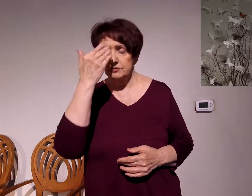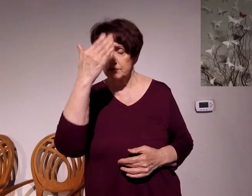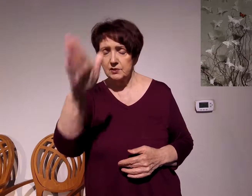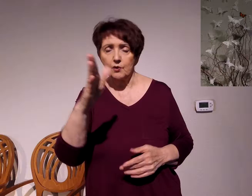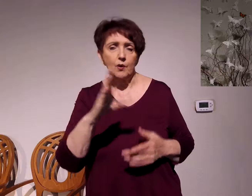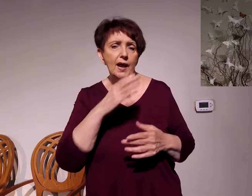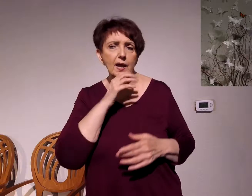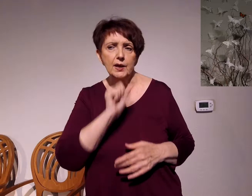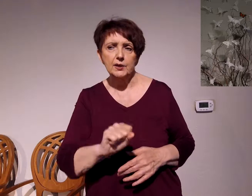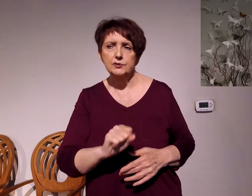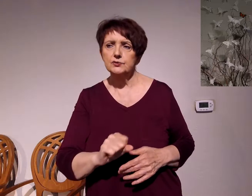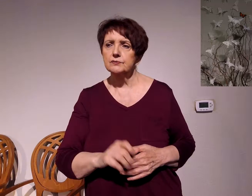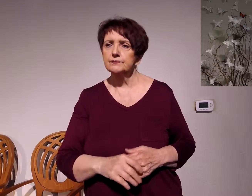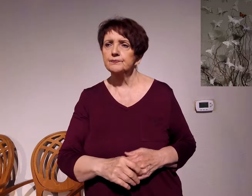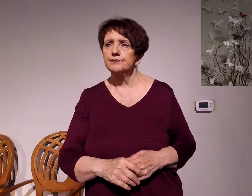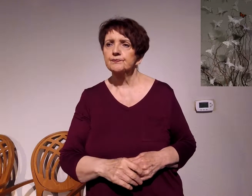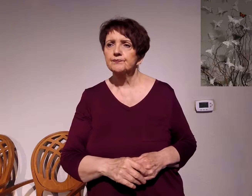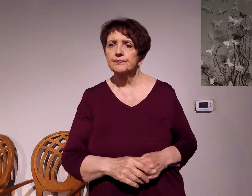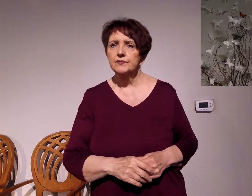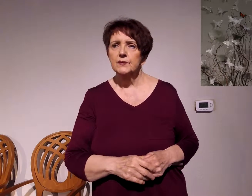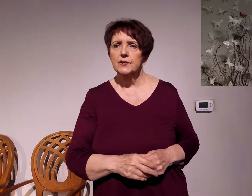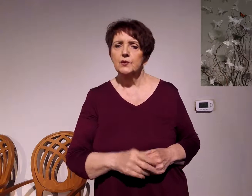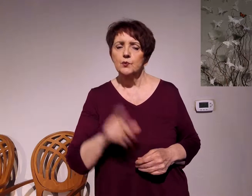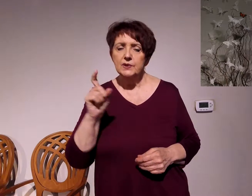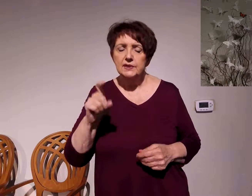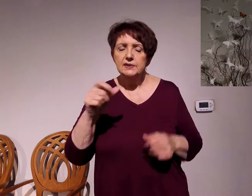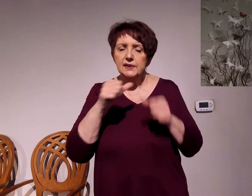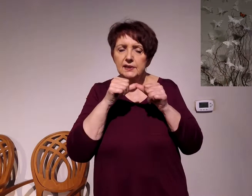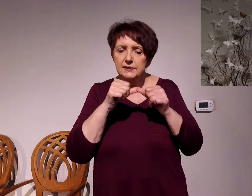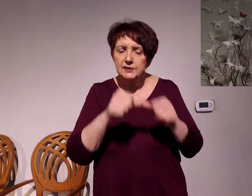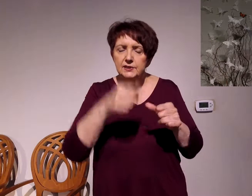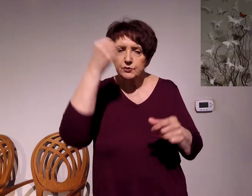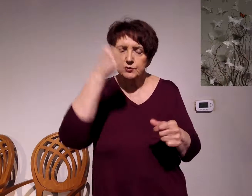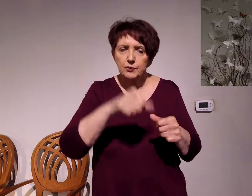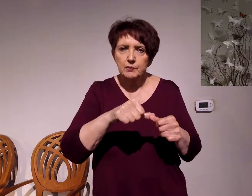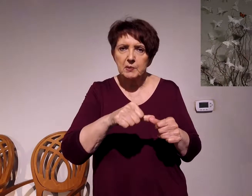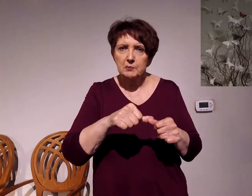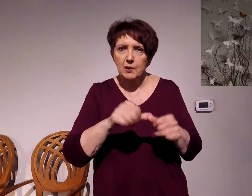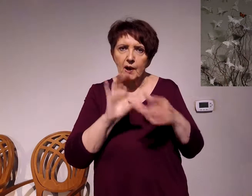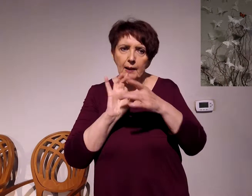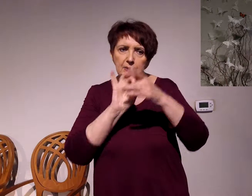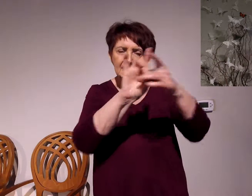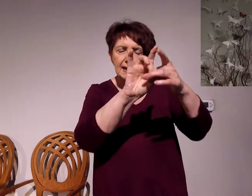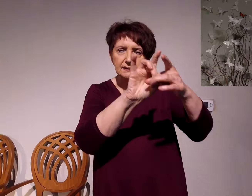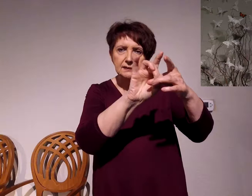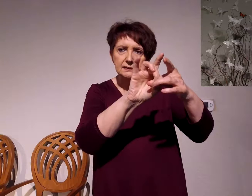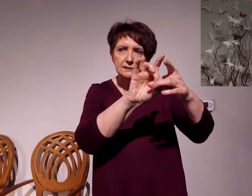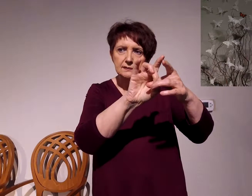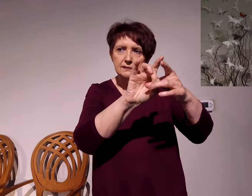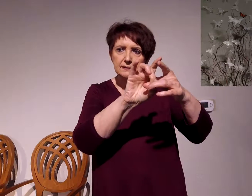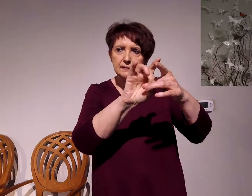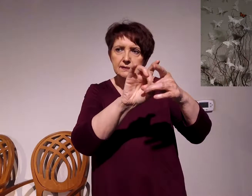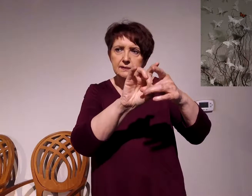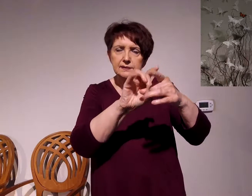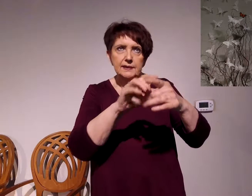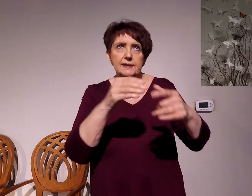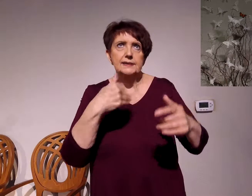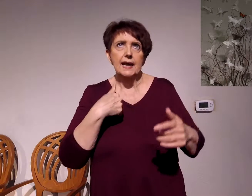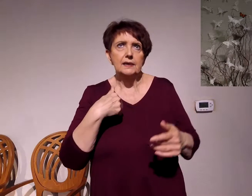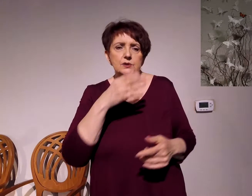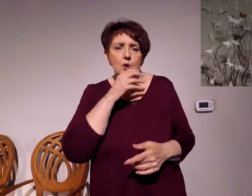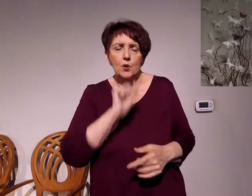no burdens. So we need to continue to remember, but I am one with that which has